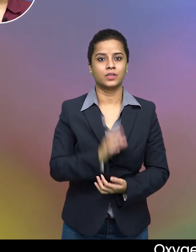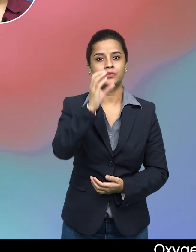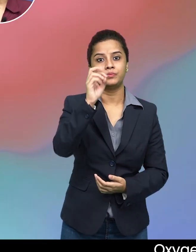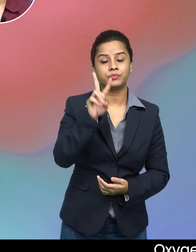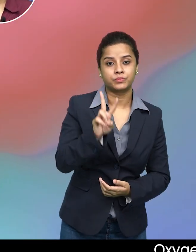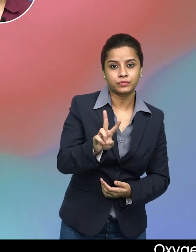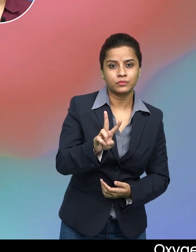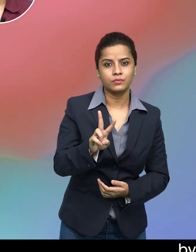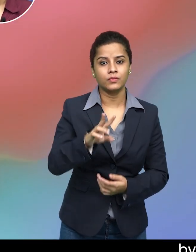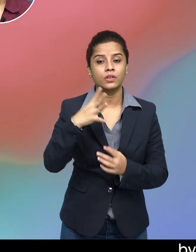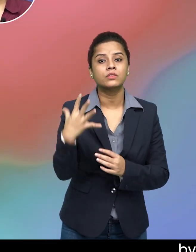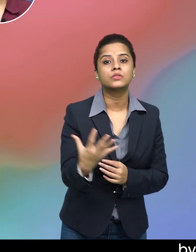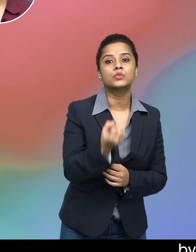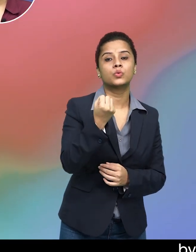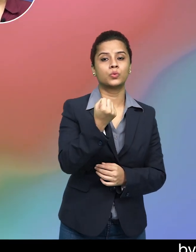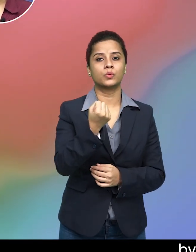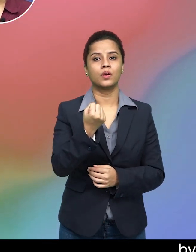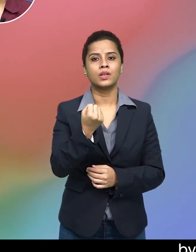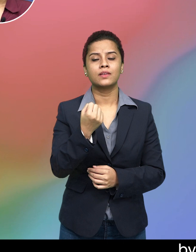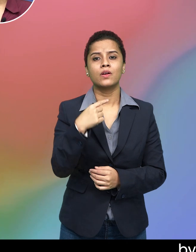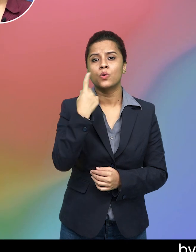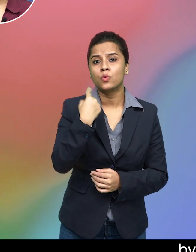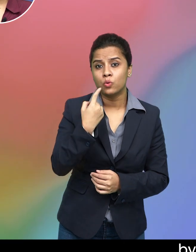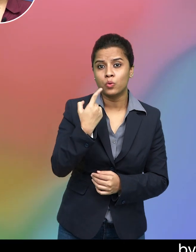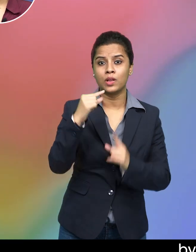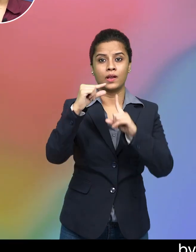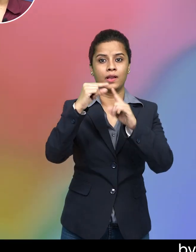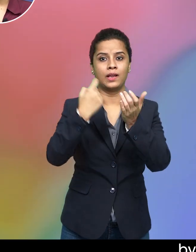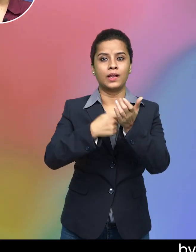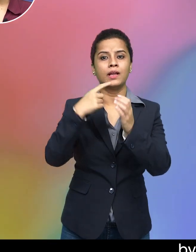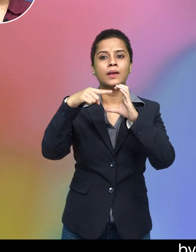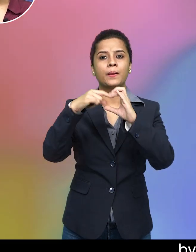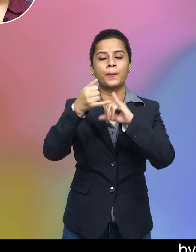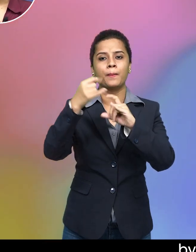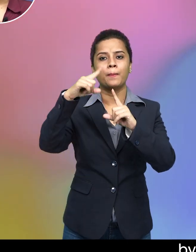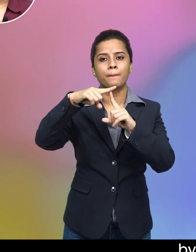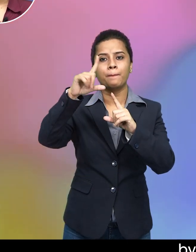Oxygen was discovered by Priestley in 1774.